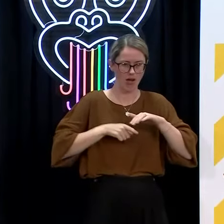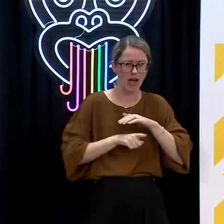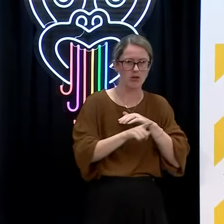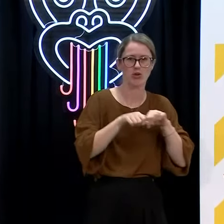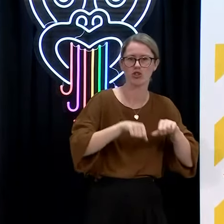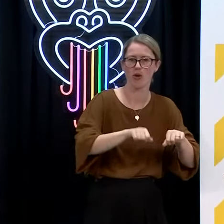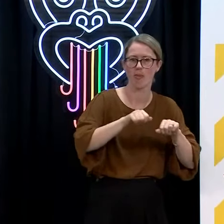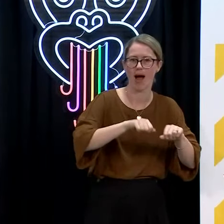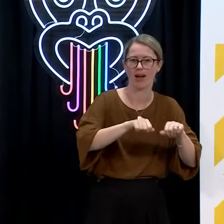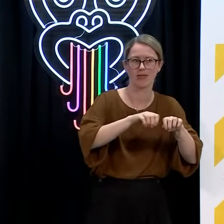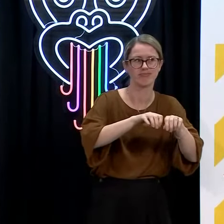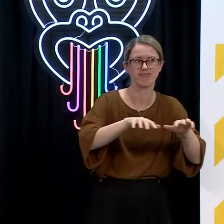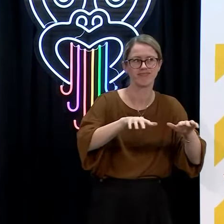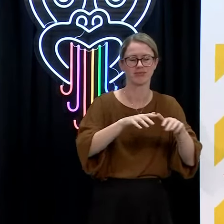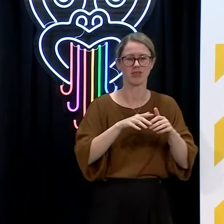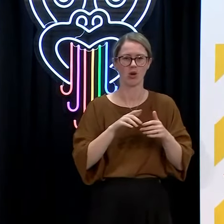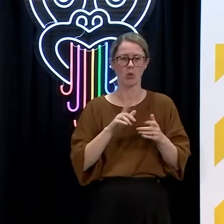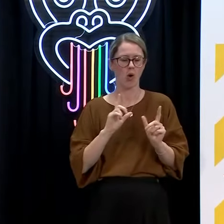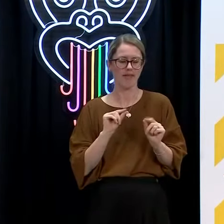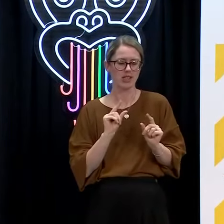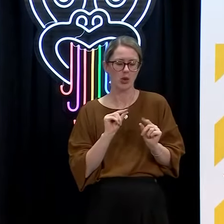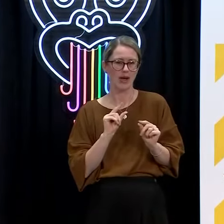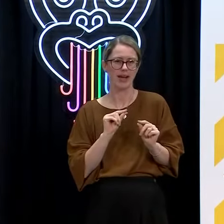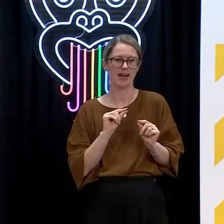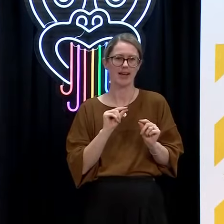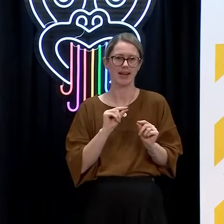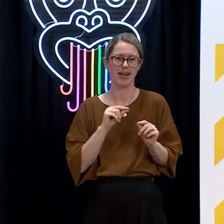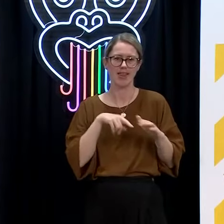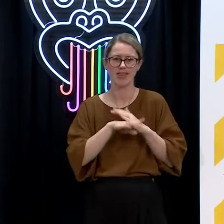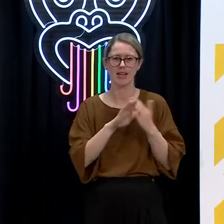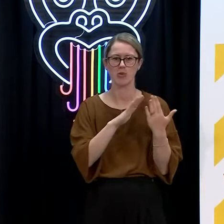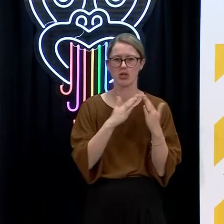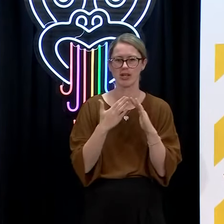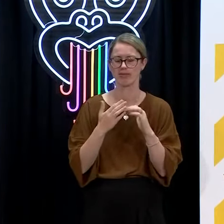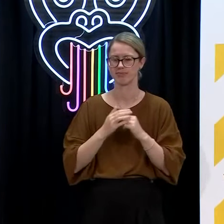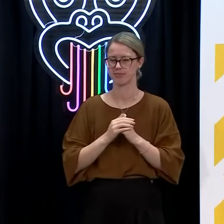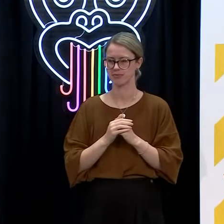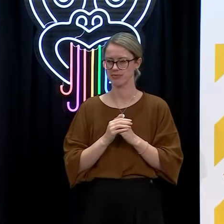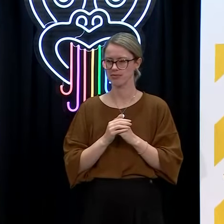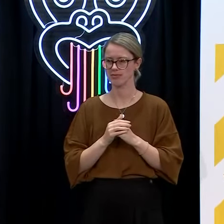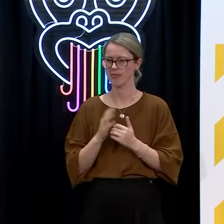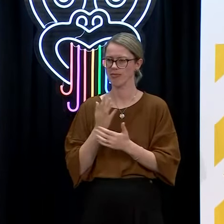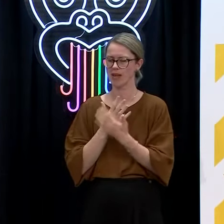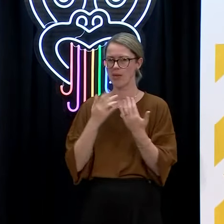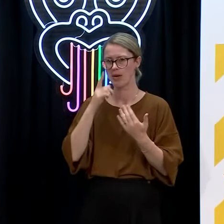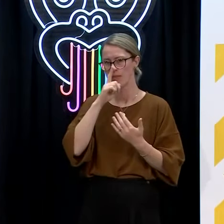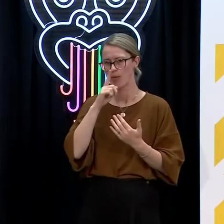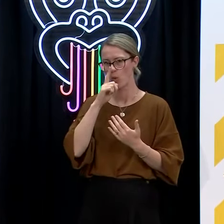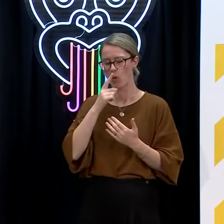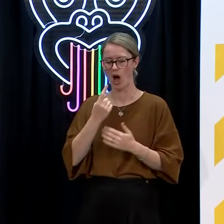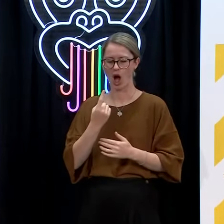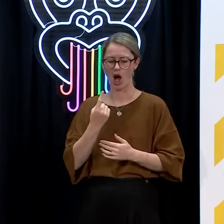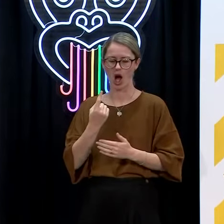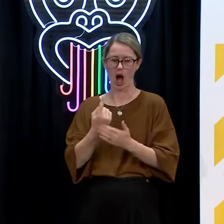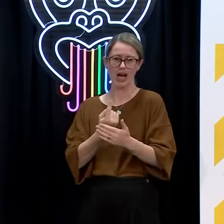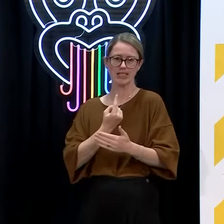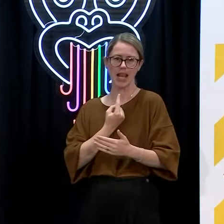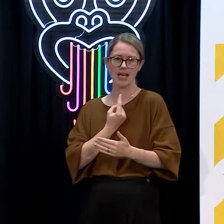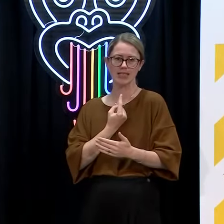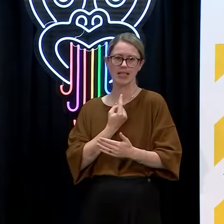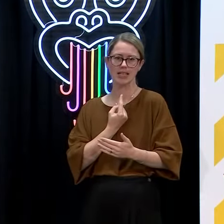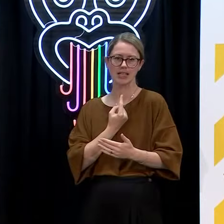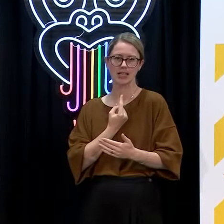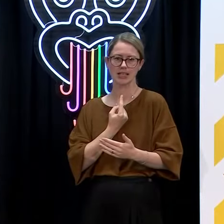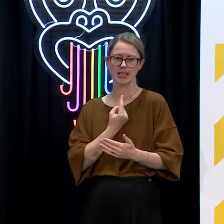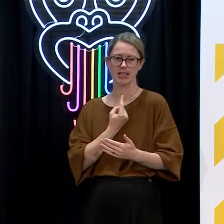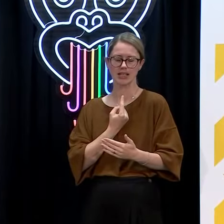their activity in the community and the level of risk that comes from that? How many people do we have isolating in the sense of